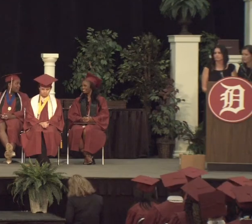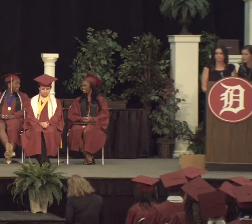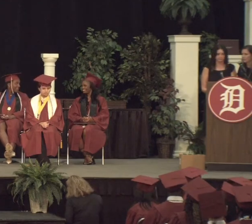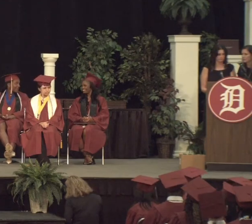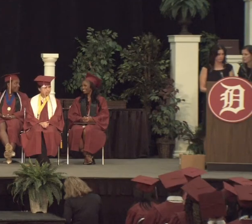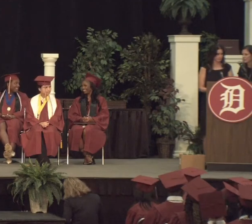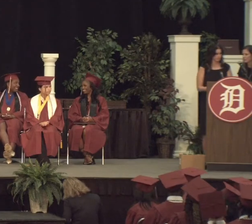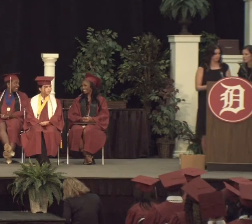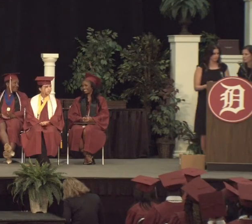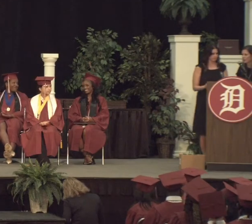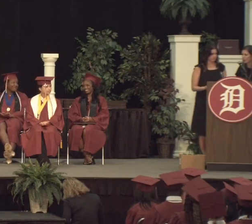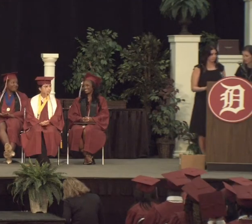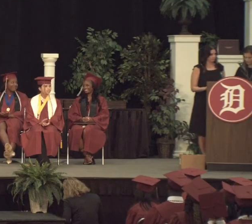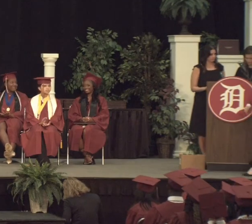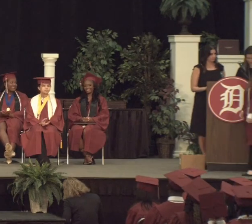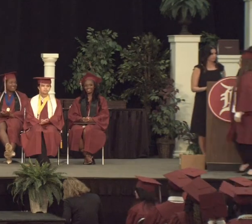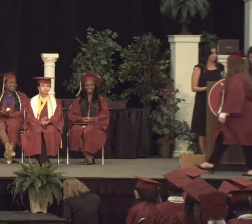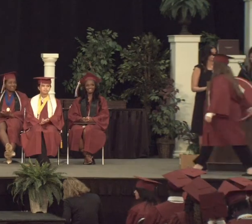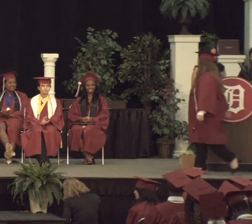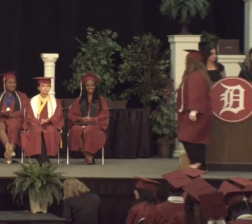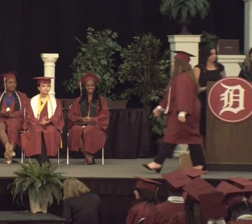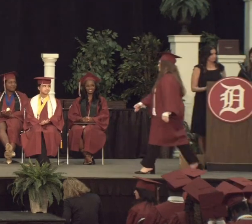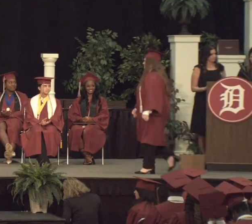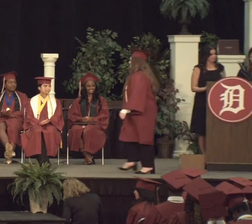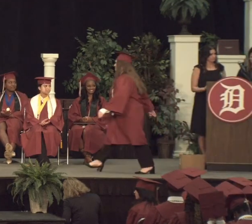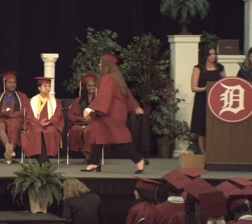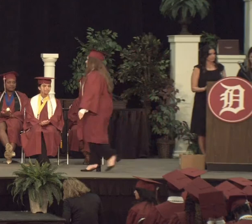Emily Ferguson, cum laude.